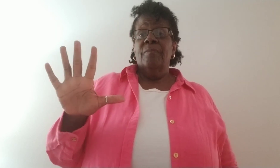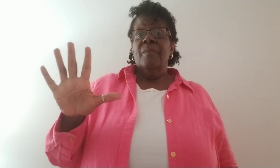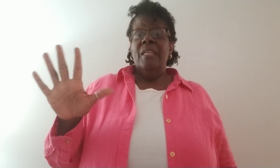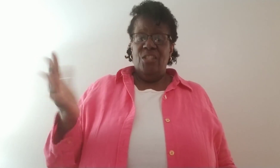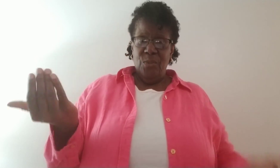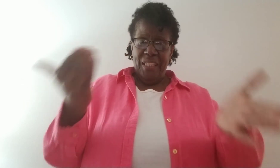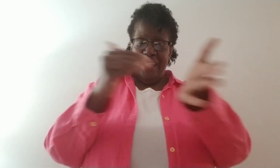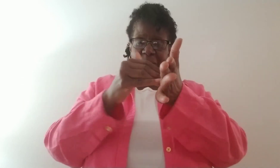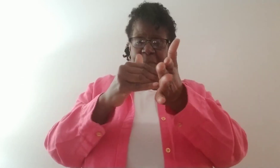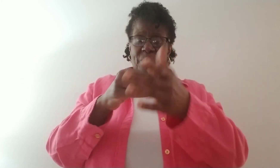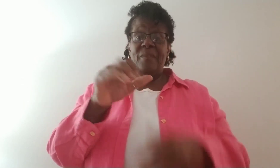Let's do it again.